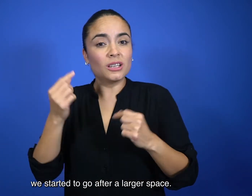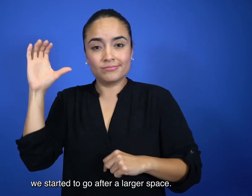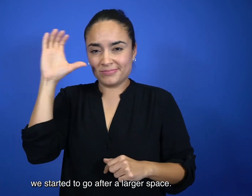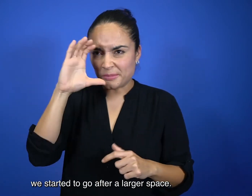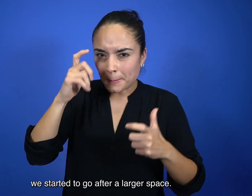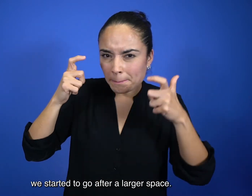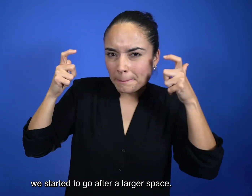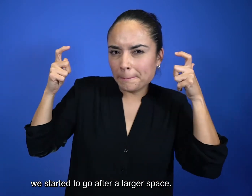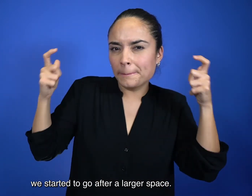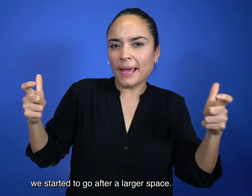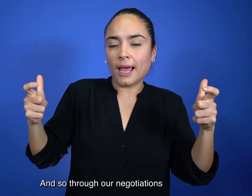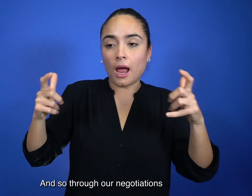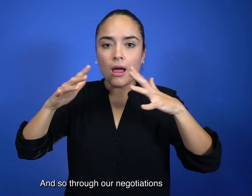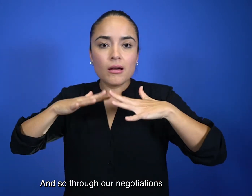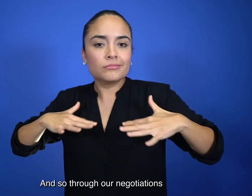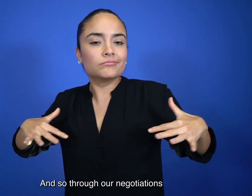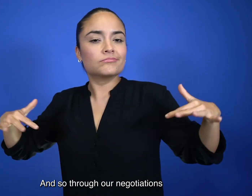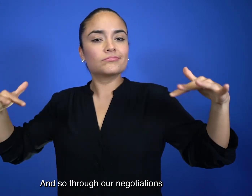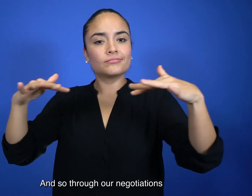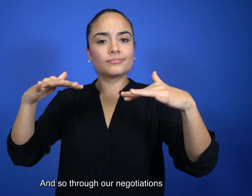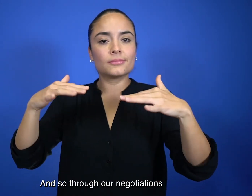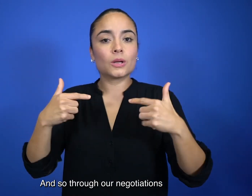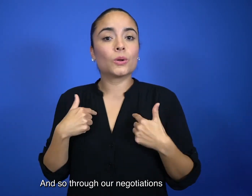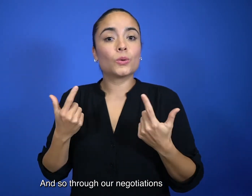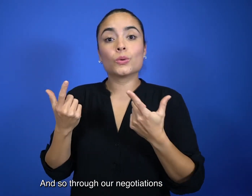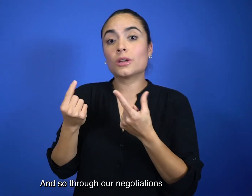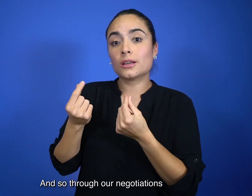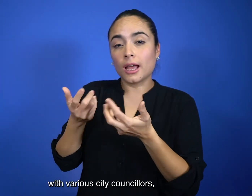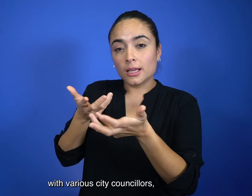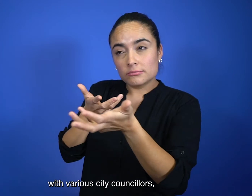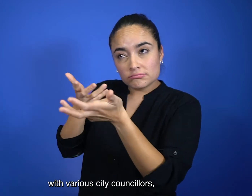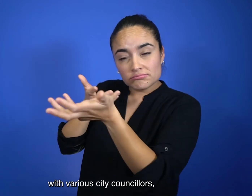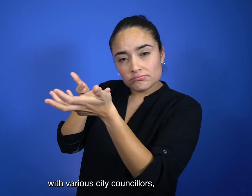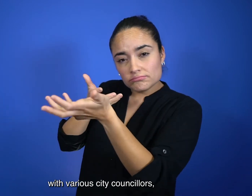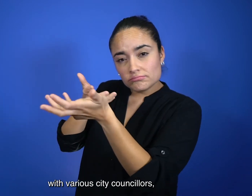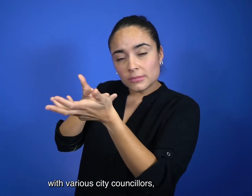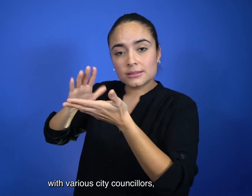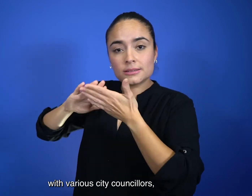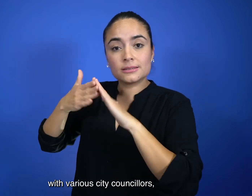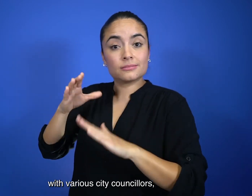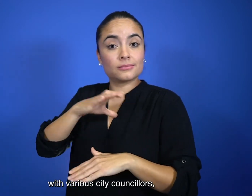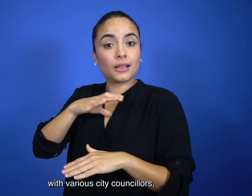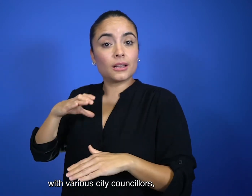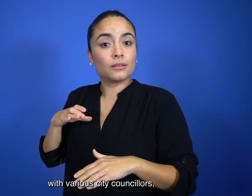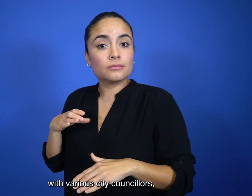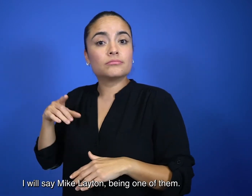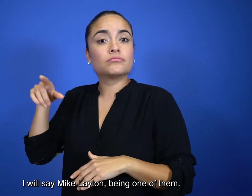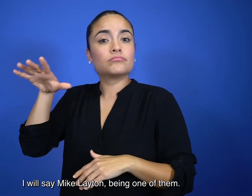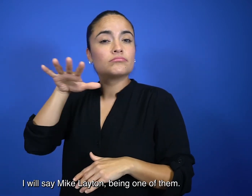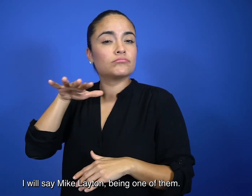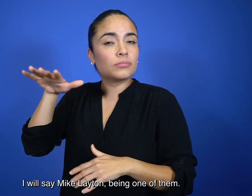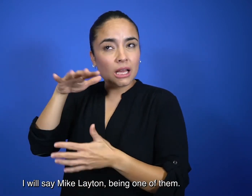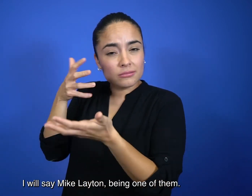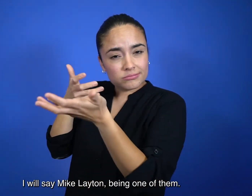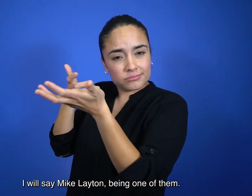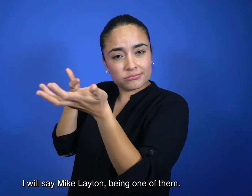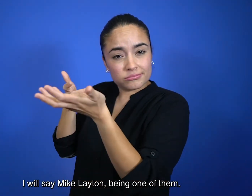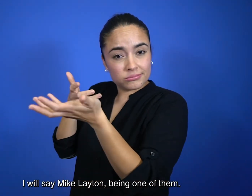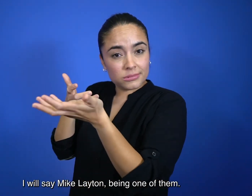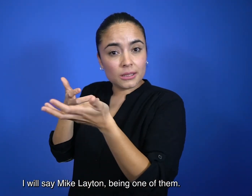a larger space. And so through our negotiations with various city councillors, I will say Mike Leighton